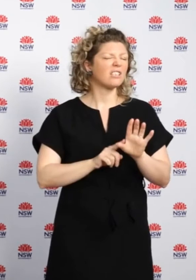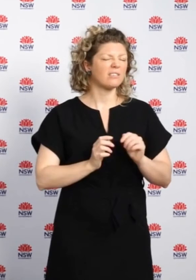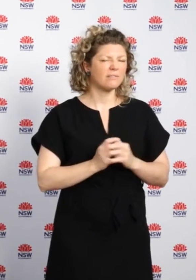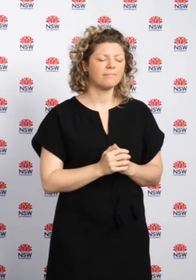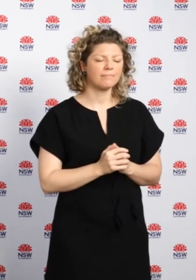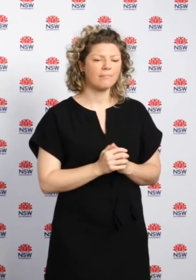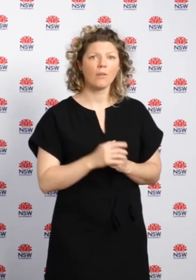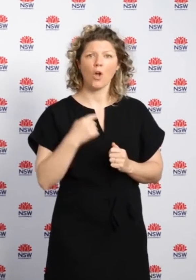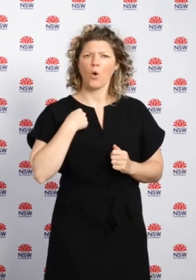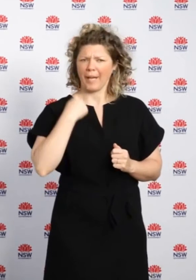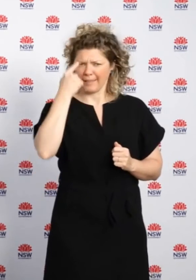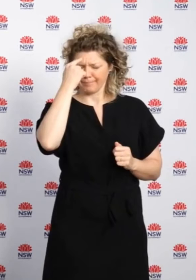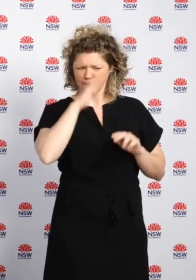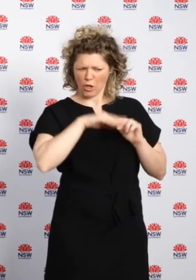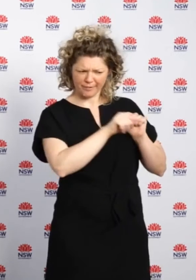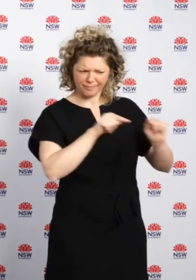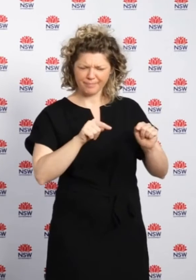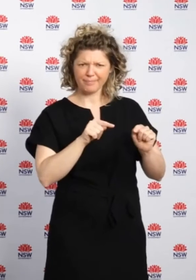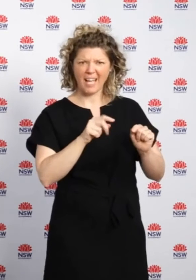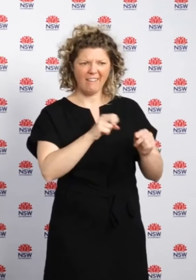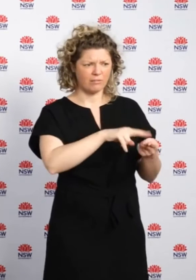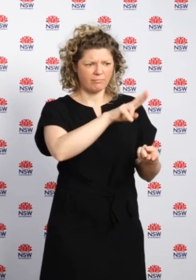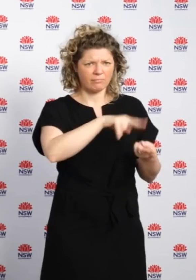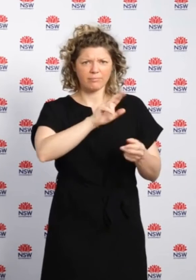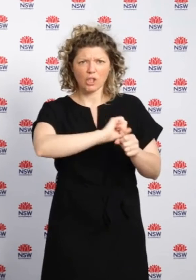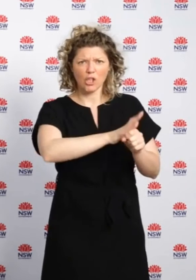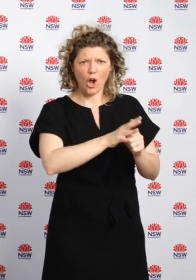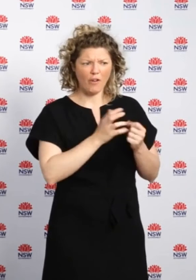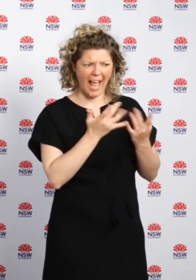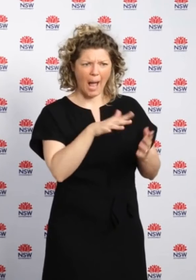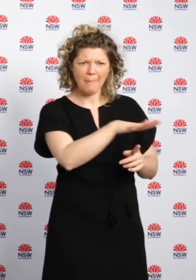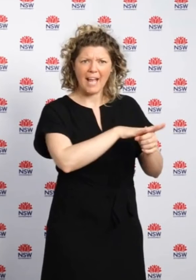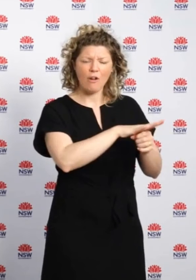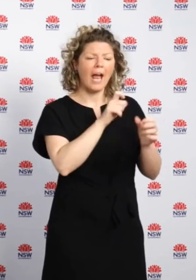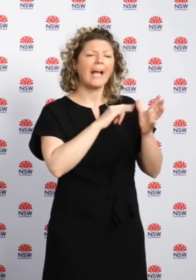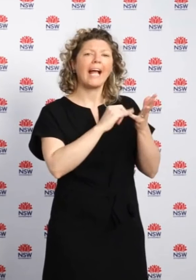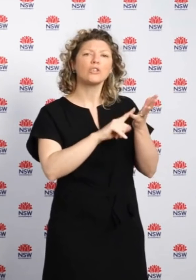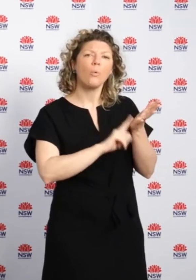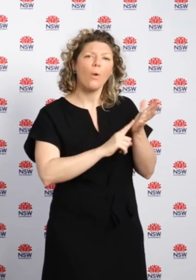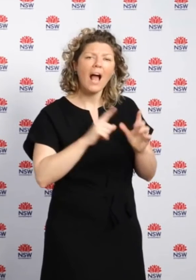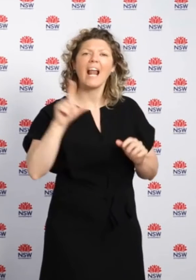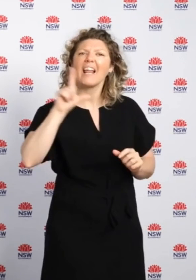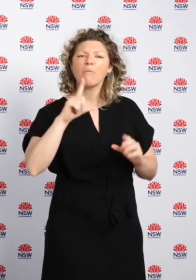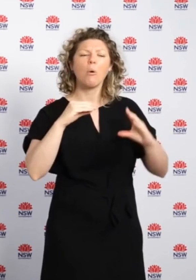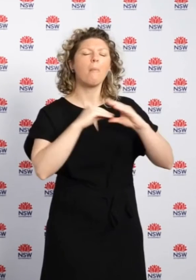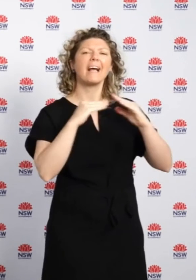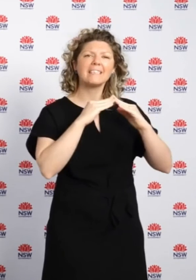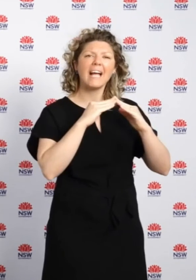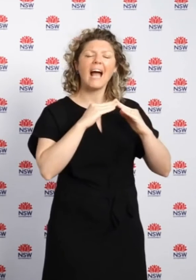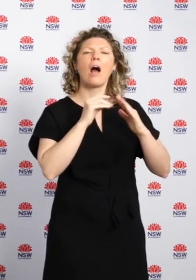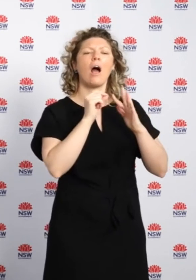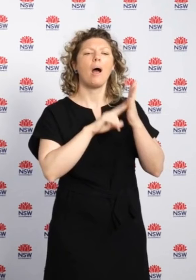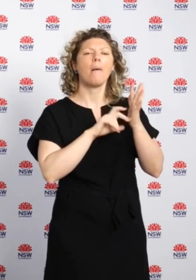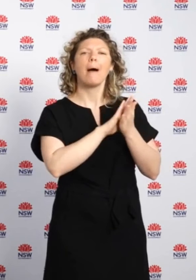The suburbs with the highest case numbers from yesterday are Casula, Liverpool, Bankstown,